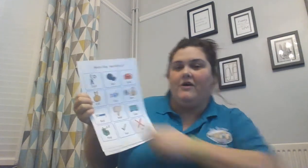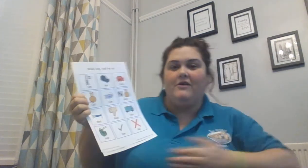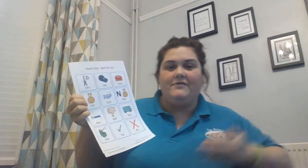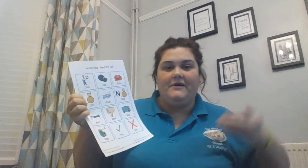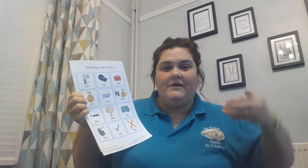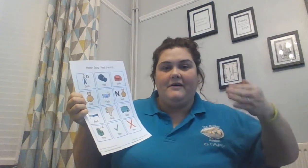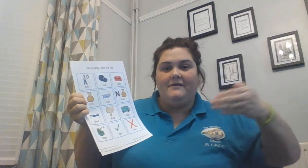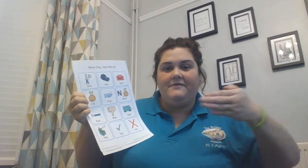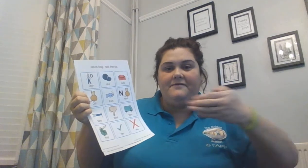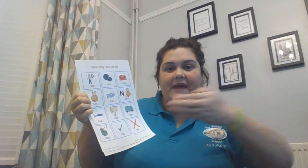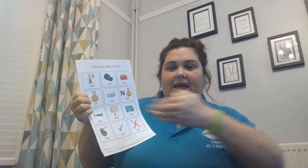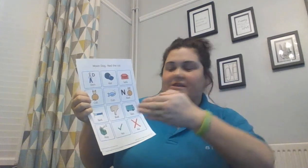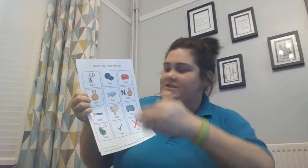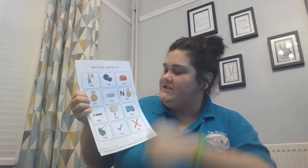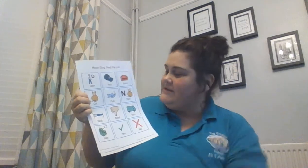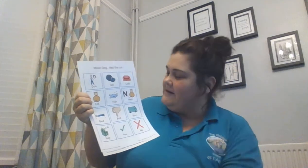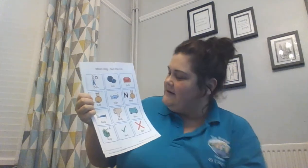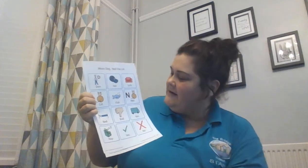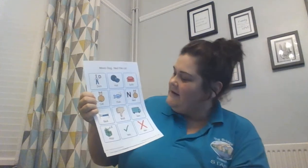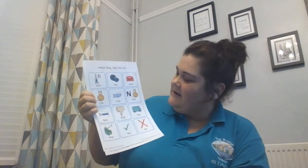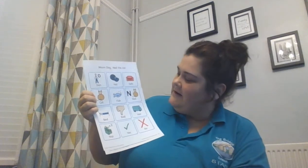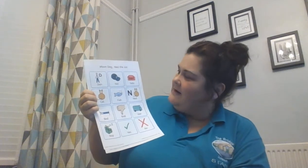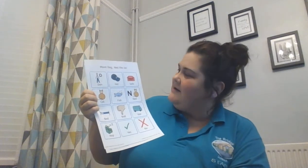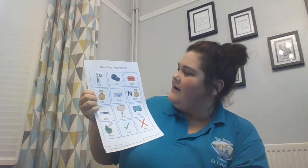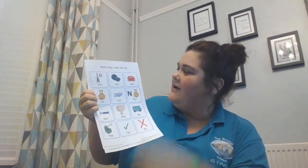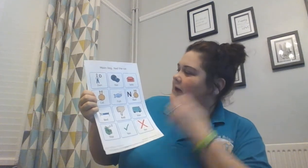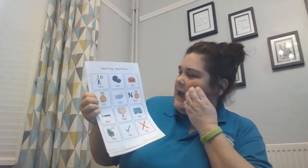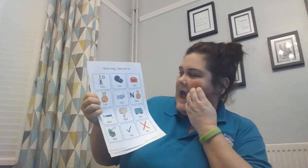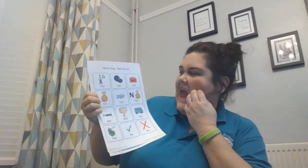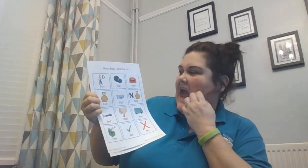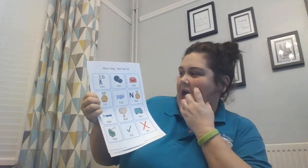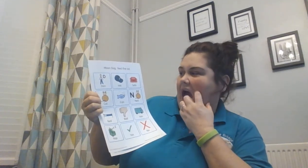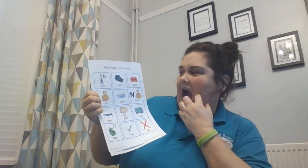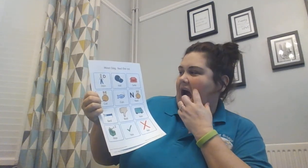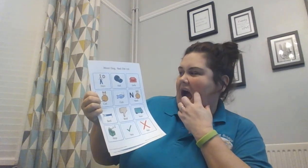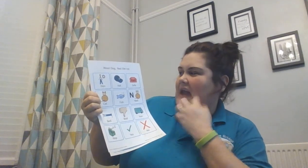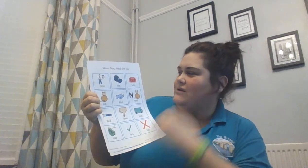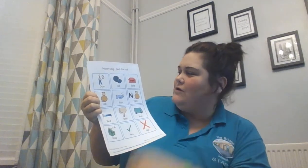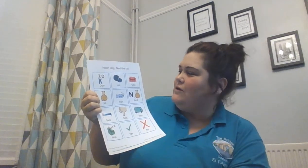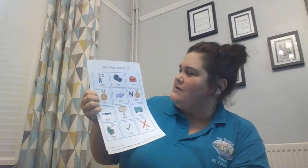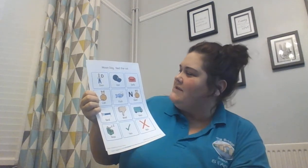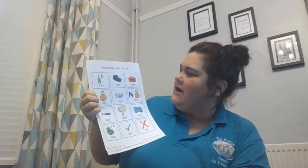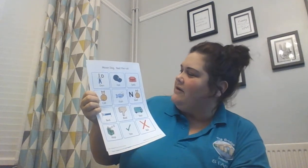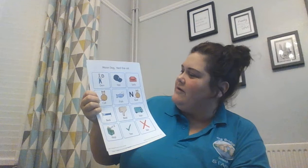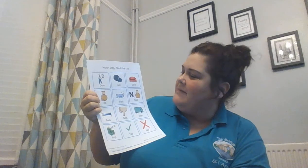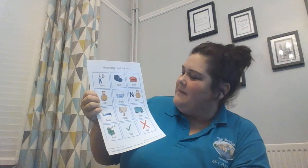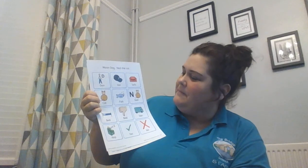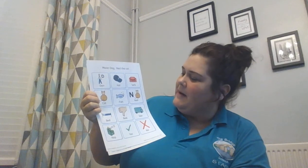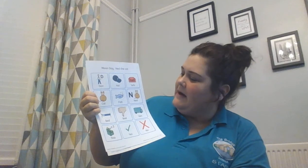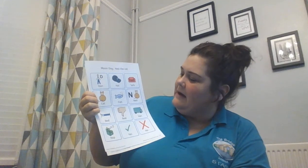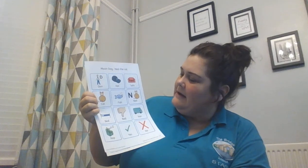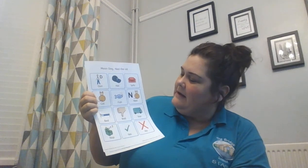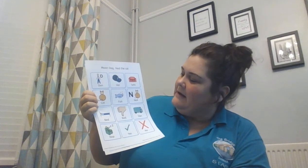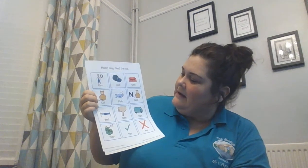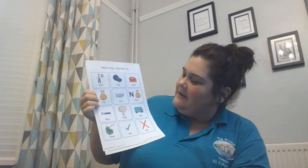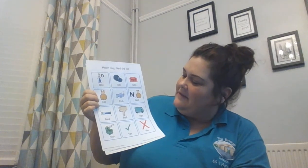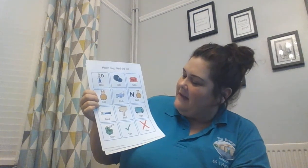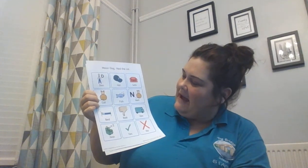of fish. Okay, and also remember that